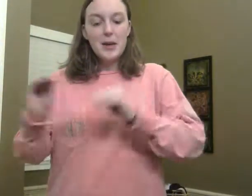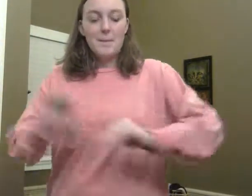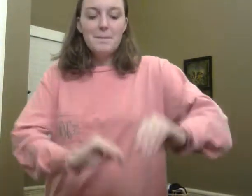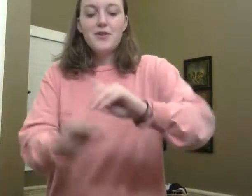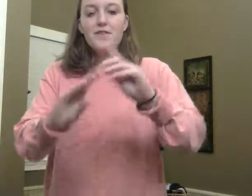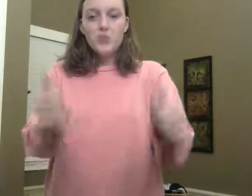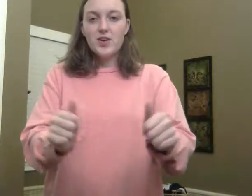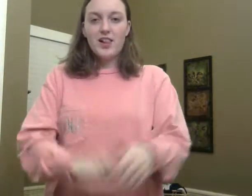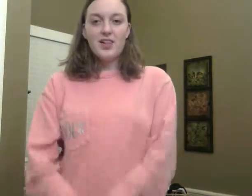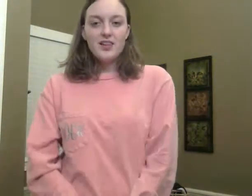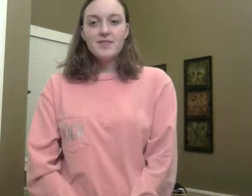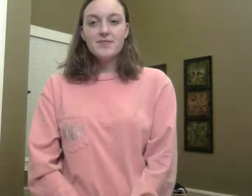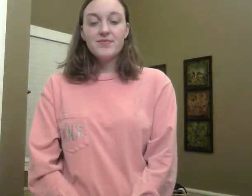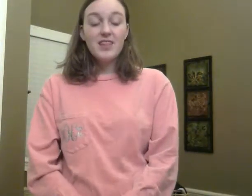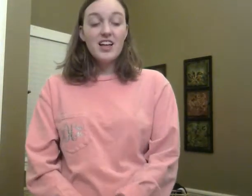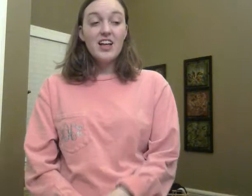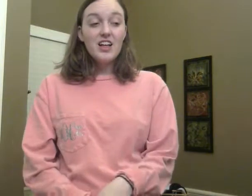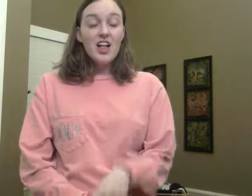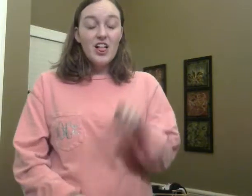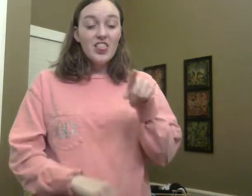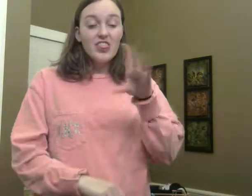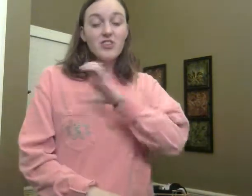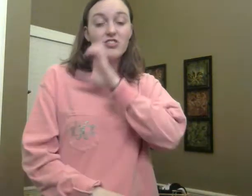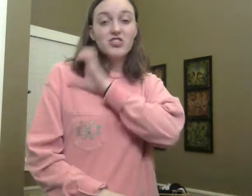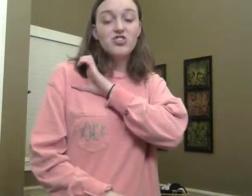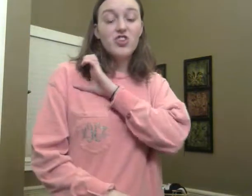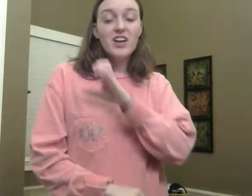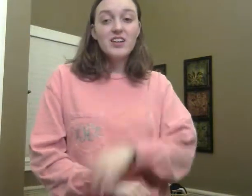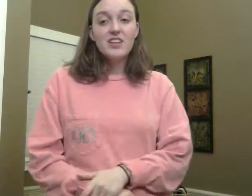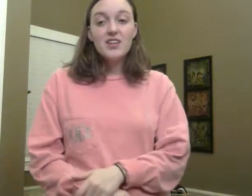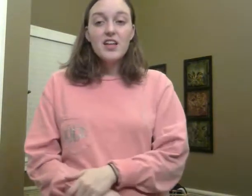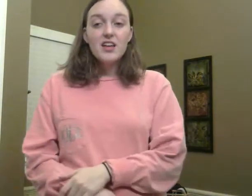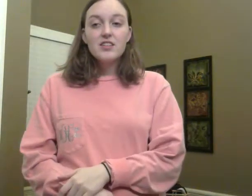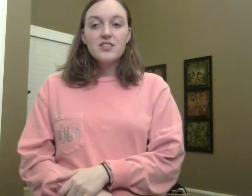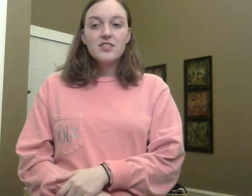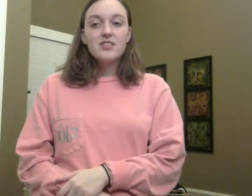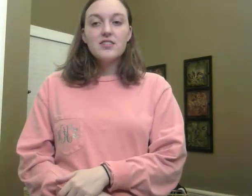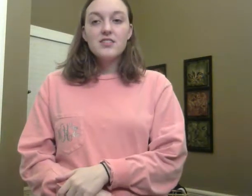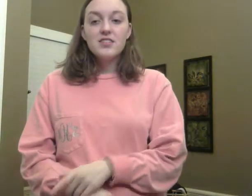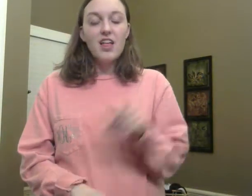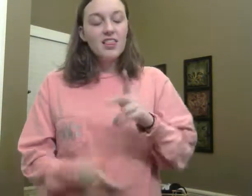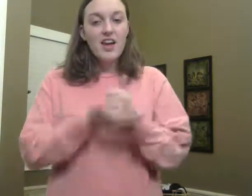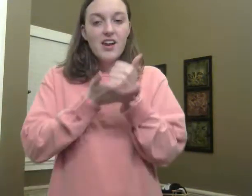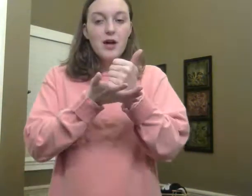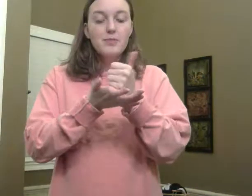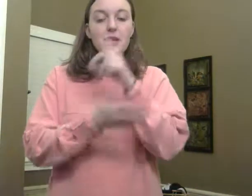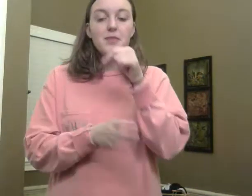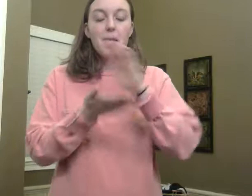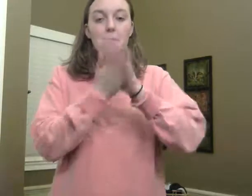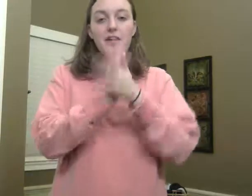traits help keep them from becoming prey or food for other insects. Okay, now it's time for us to work on